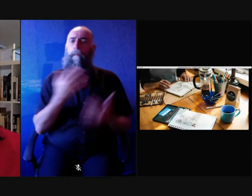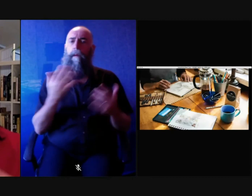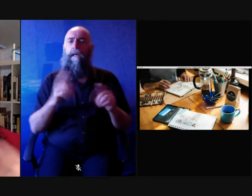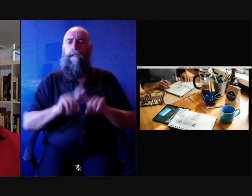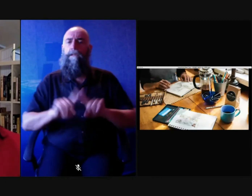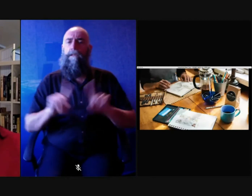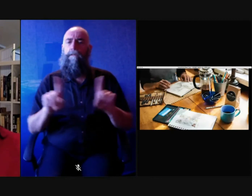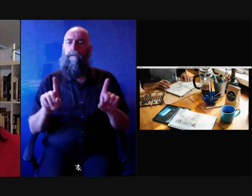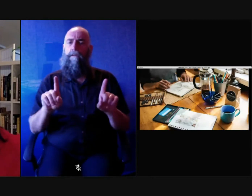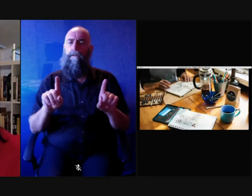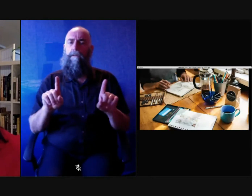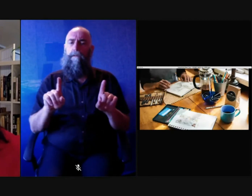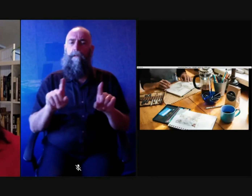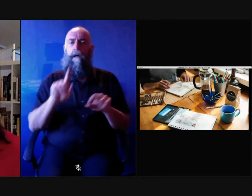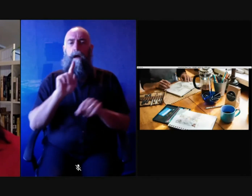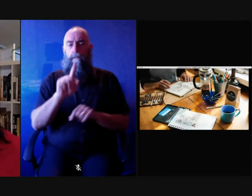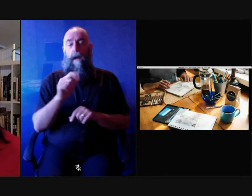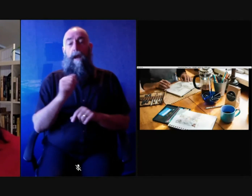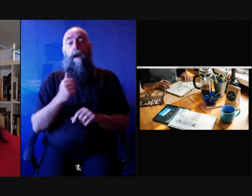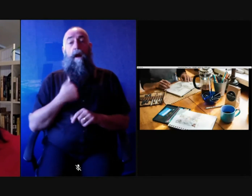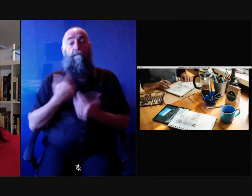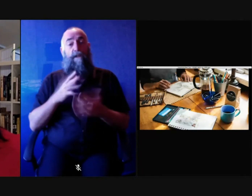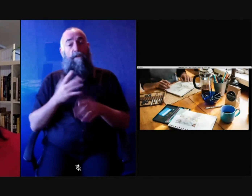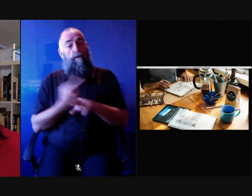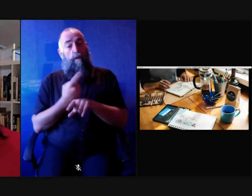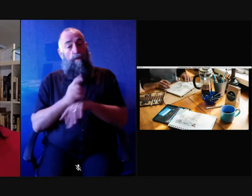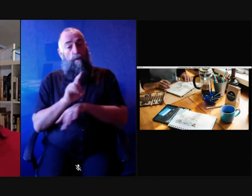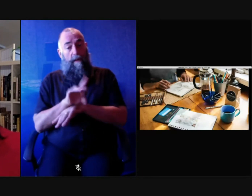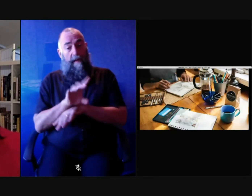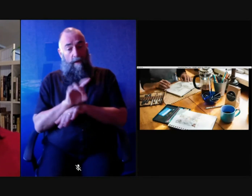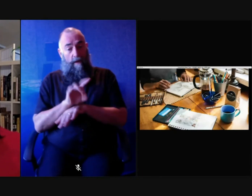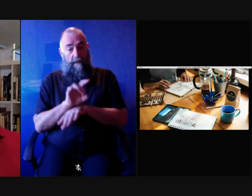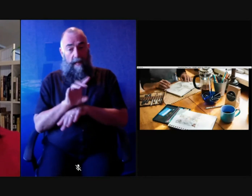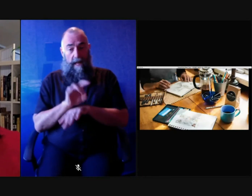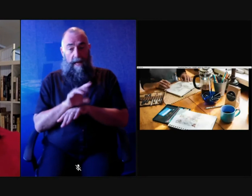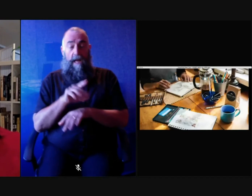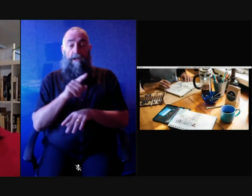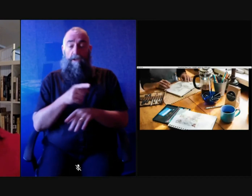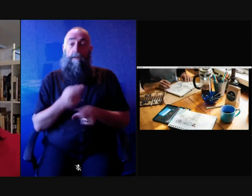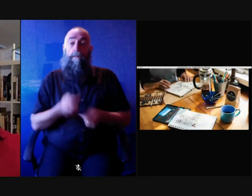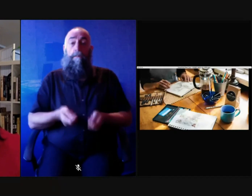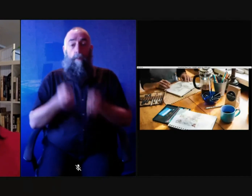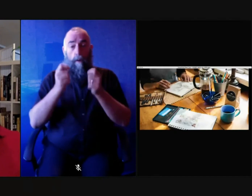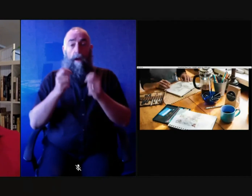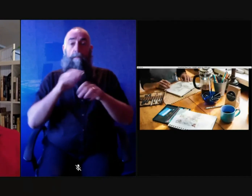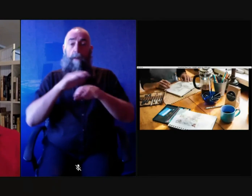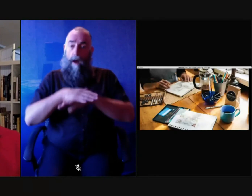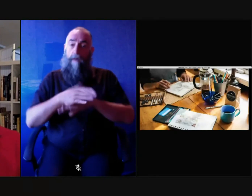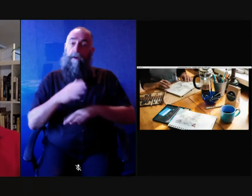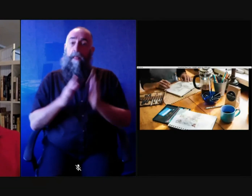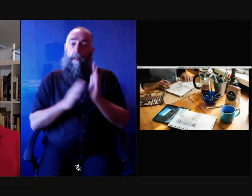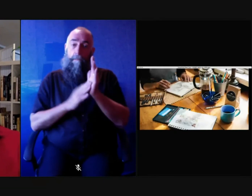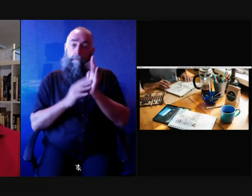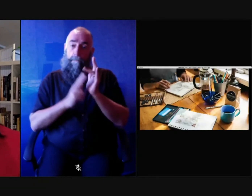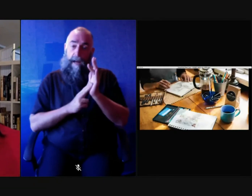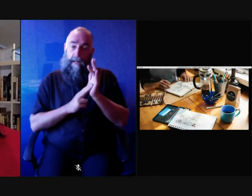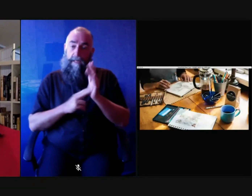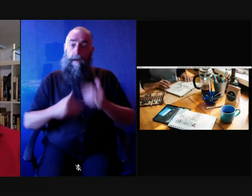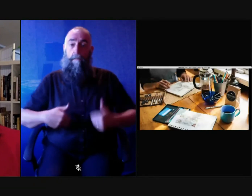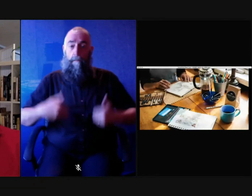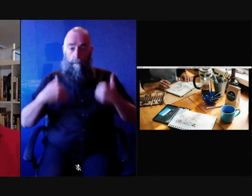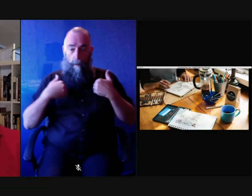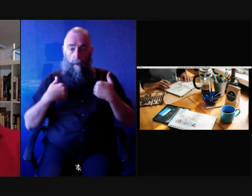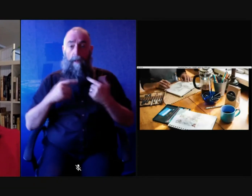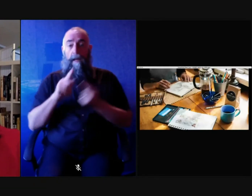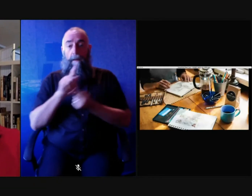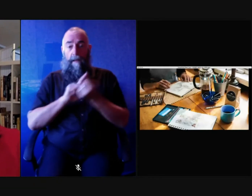come up with the idea for the Monday morning meeting, which really, really helped me. And it helped me so much that I still do